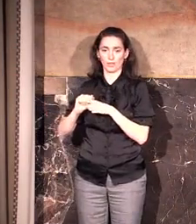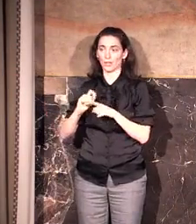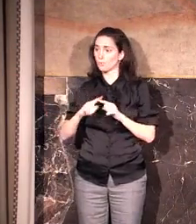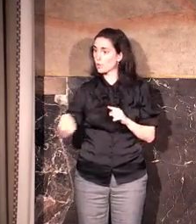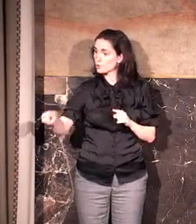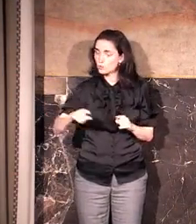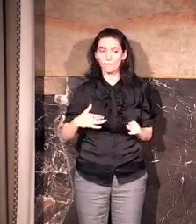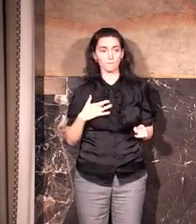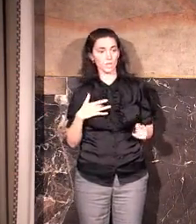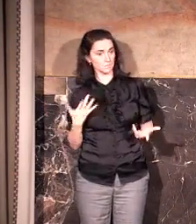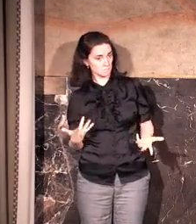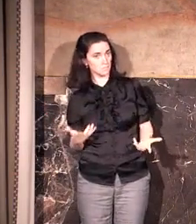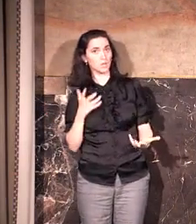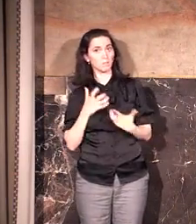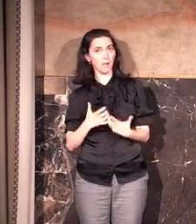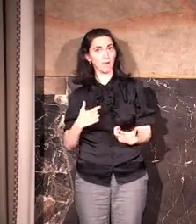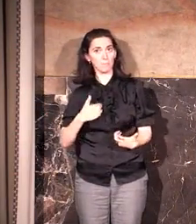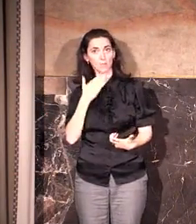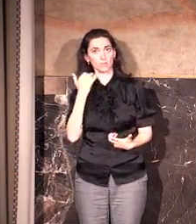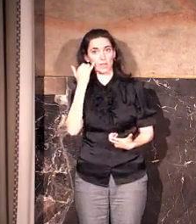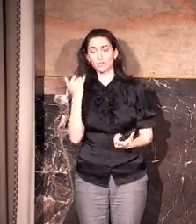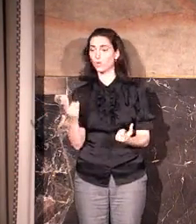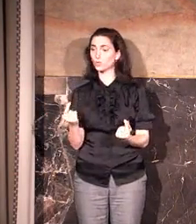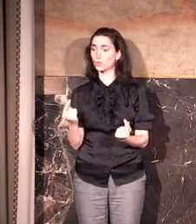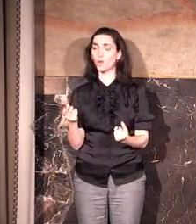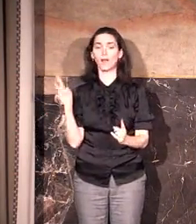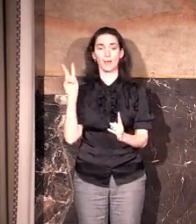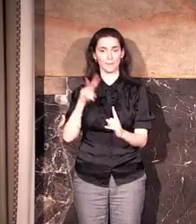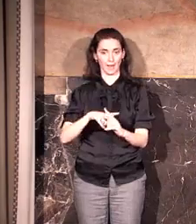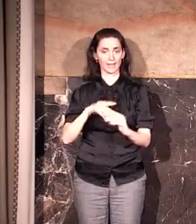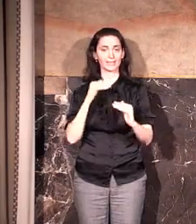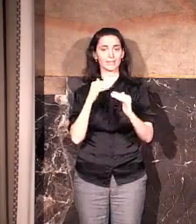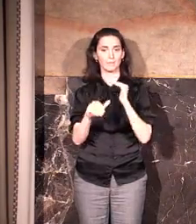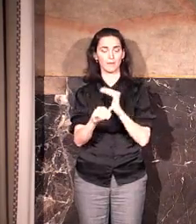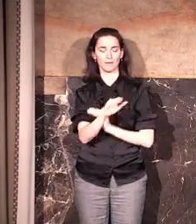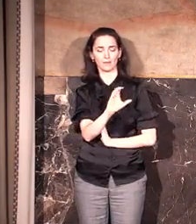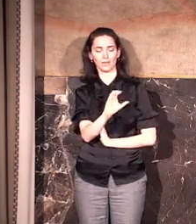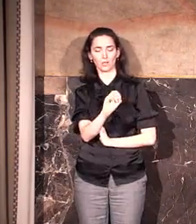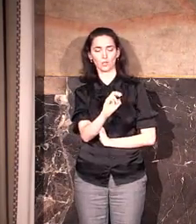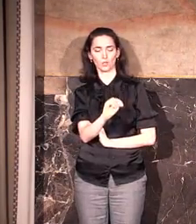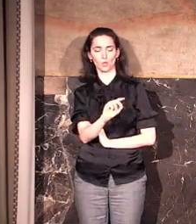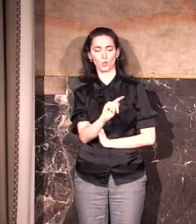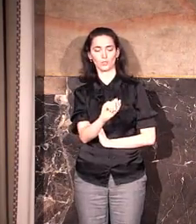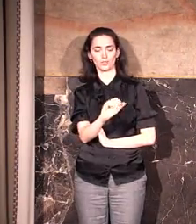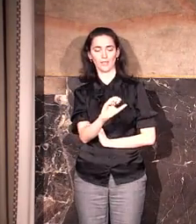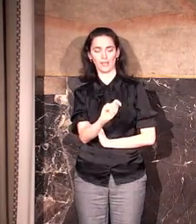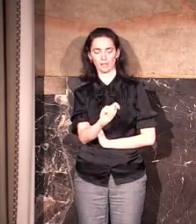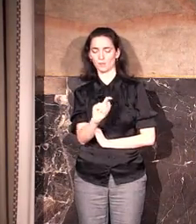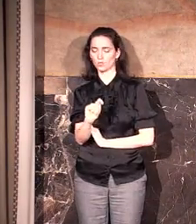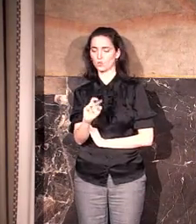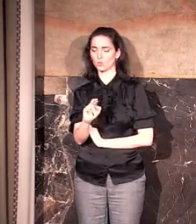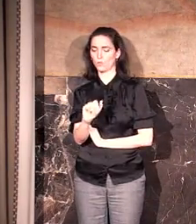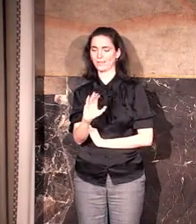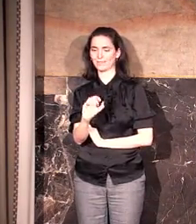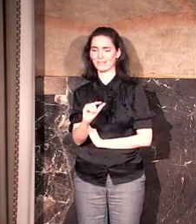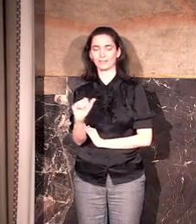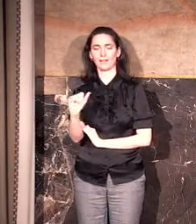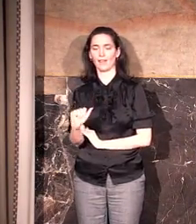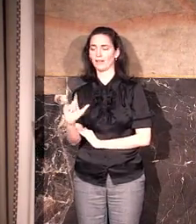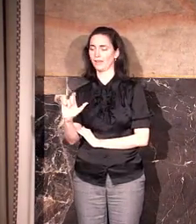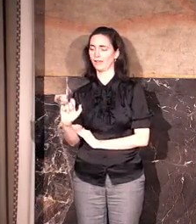and you think you fit the bill, you can apply by email at contacttracing@la.gov.